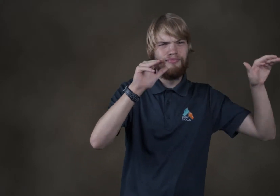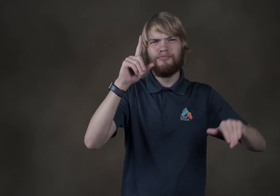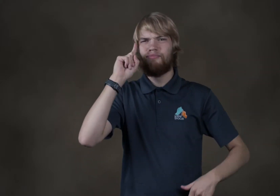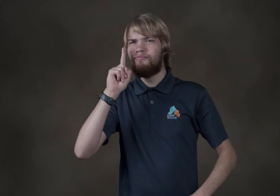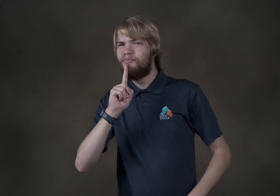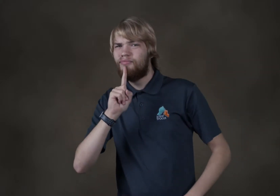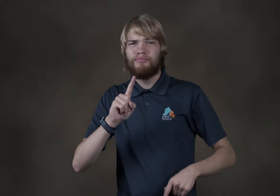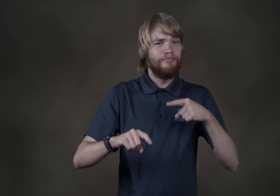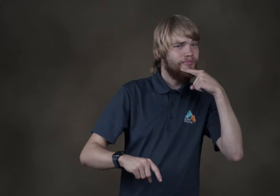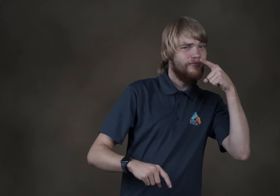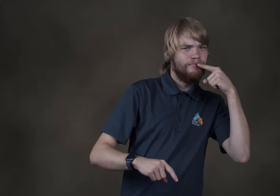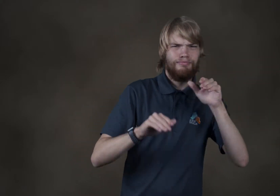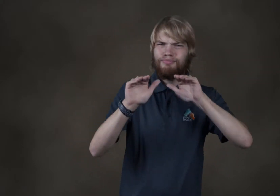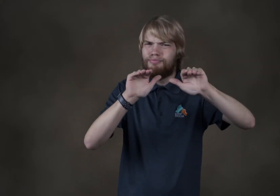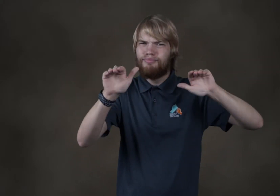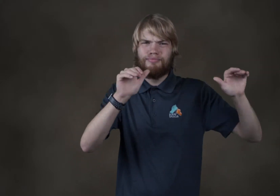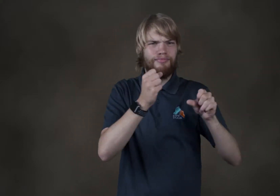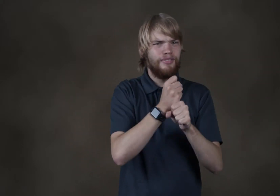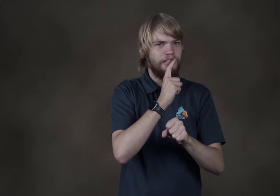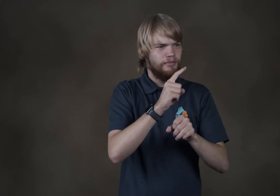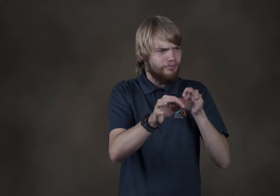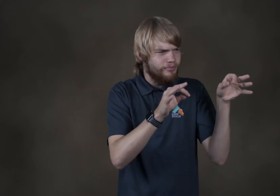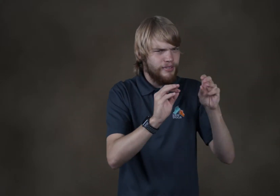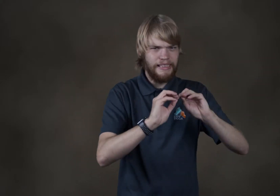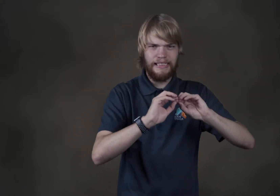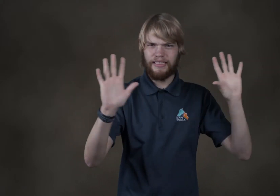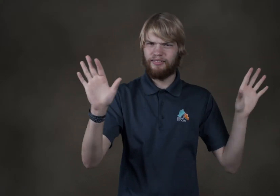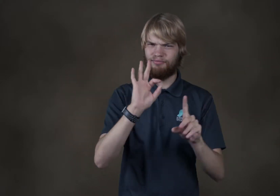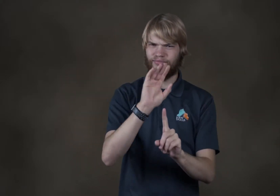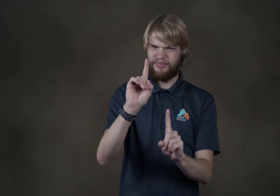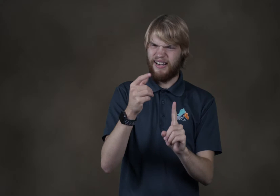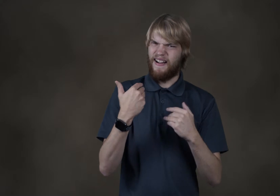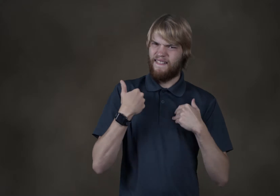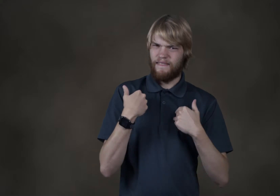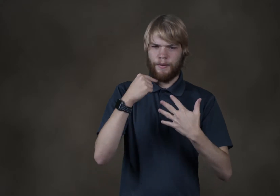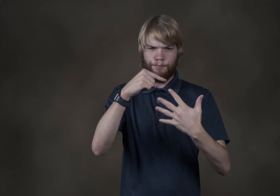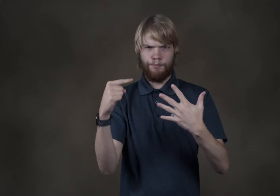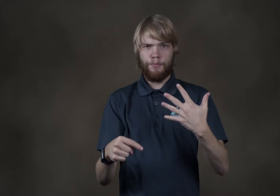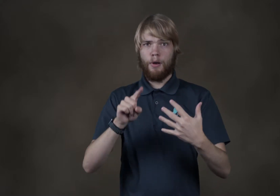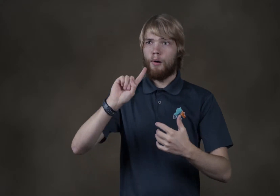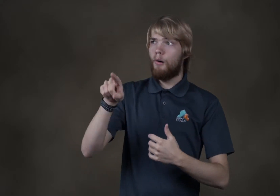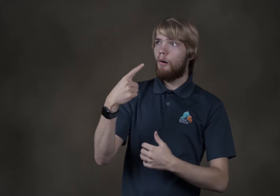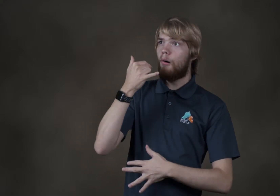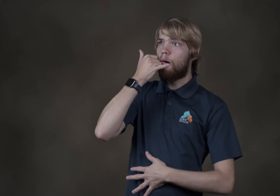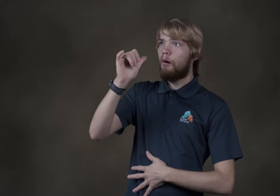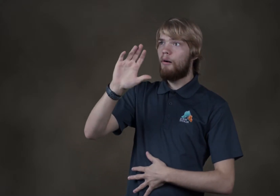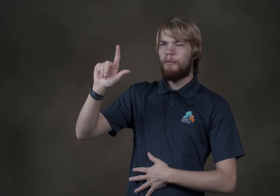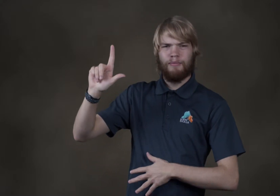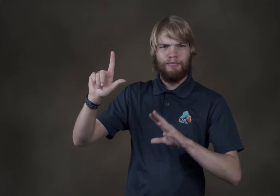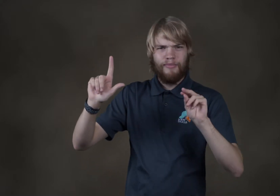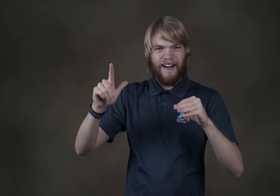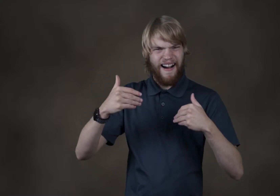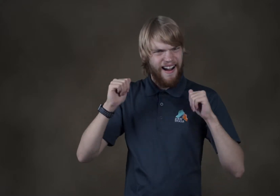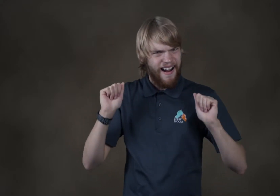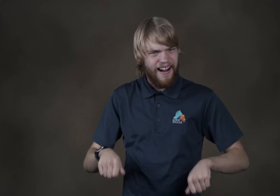So please spread the word to the deaf community that 911 is available through text as well as calling with your